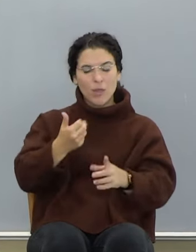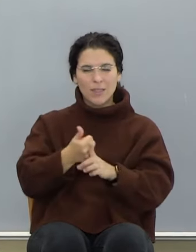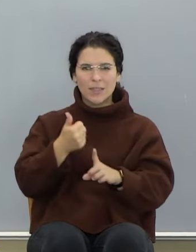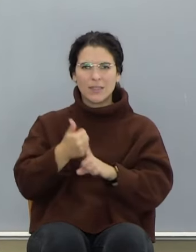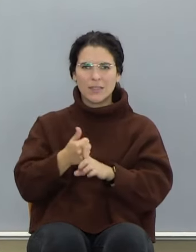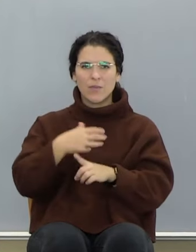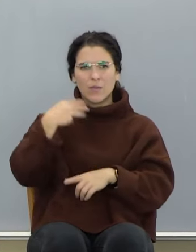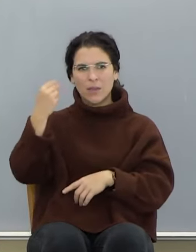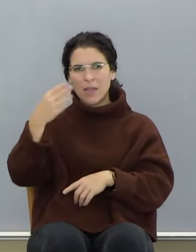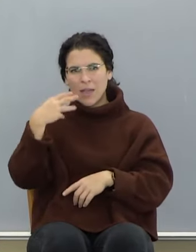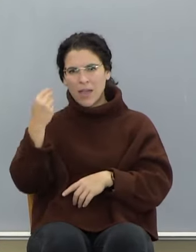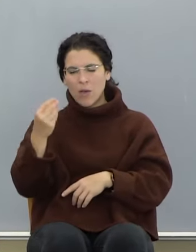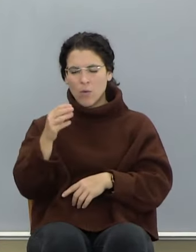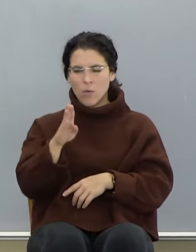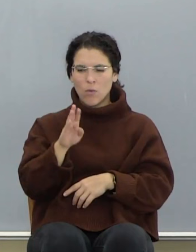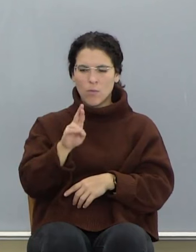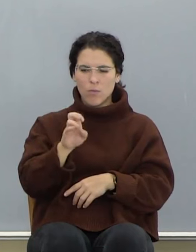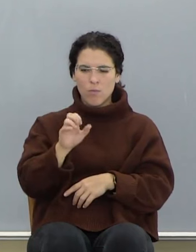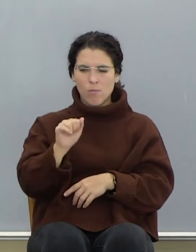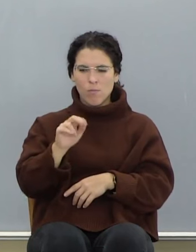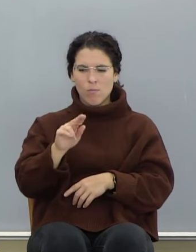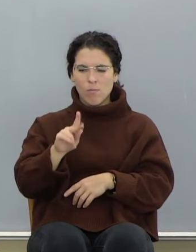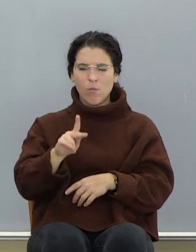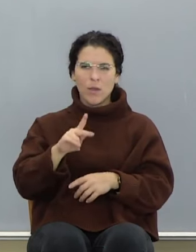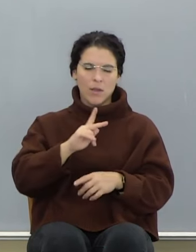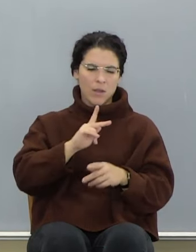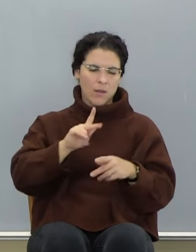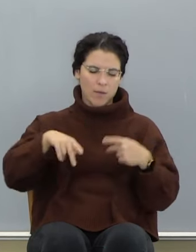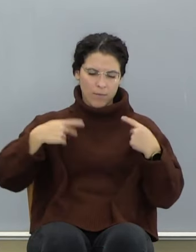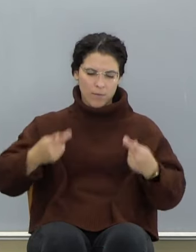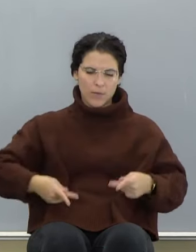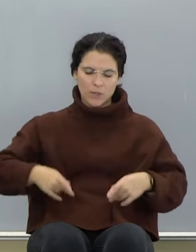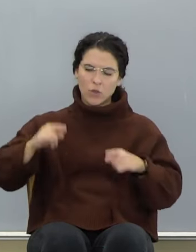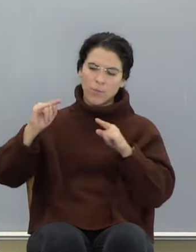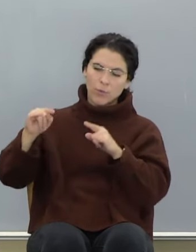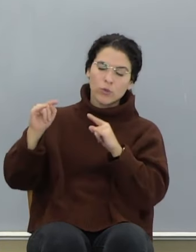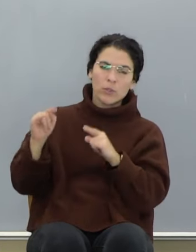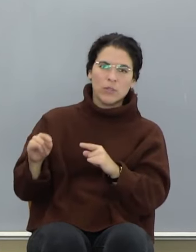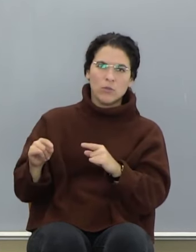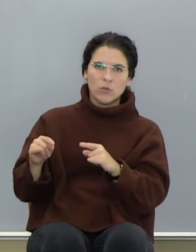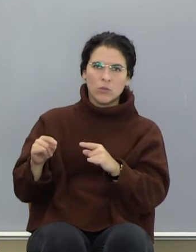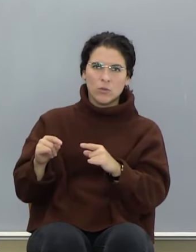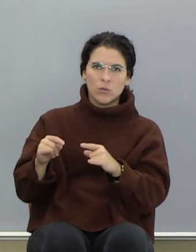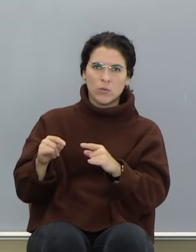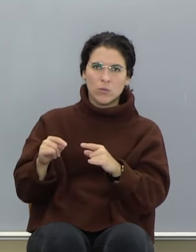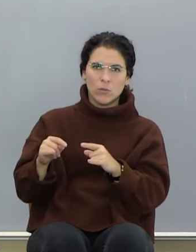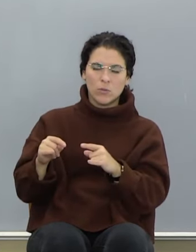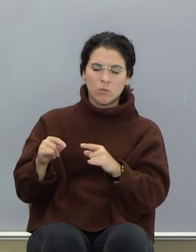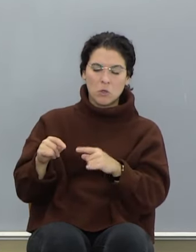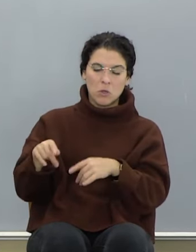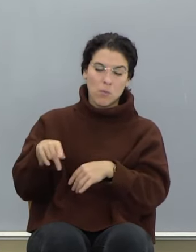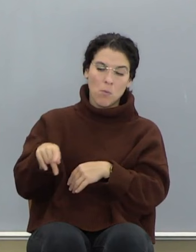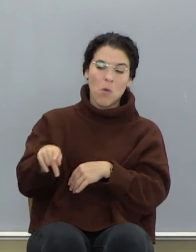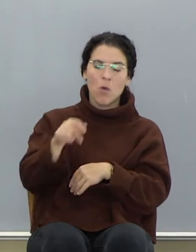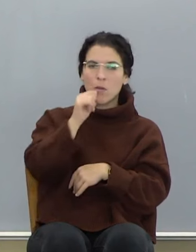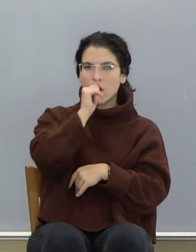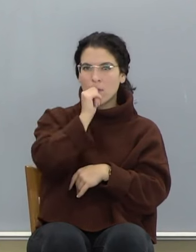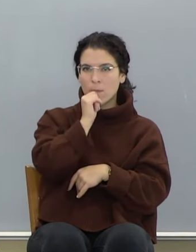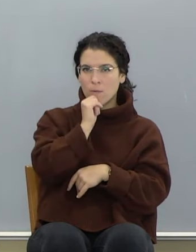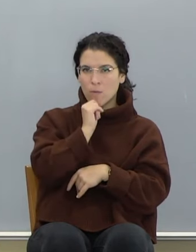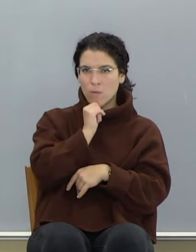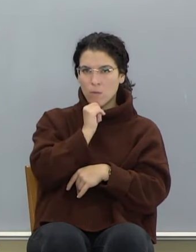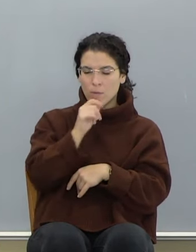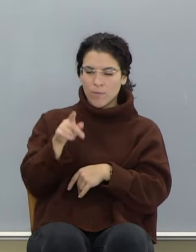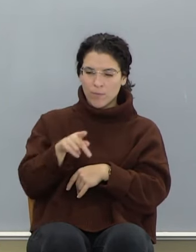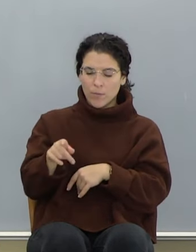the outbreak of physical persecution, which the Apostle Paul endured. Paul,